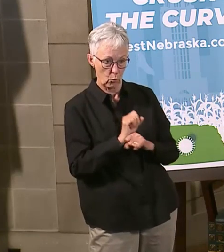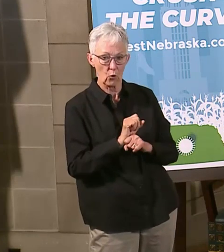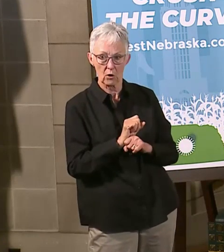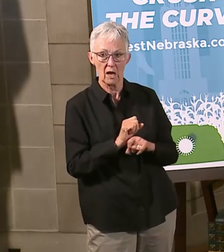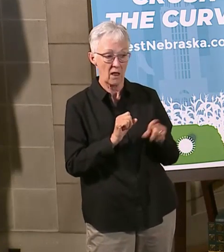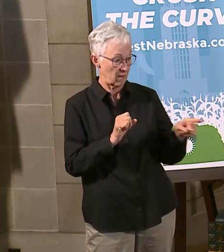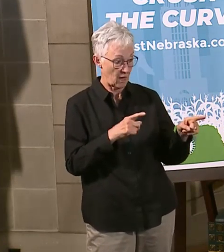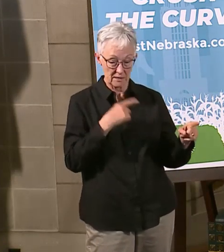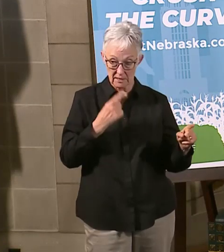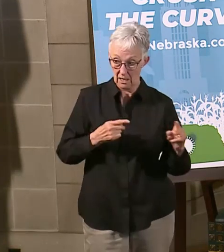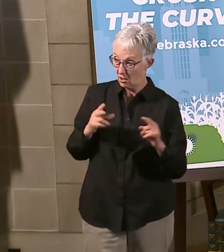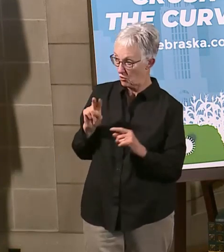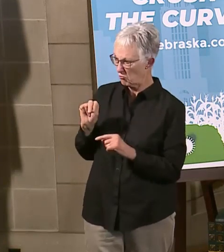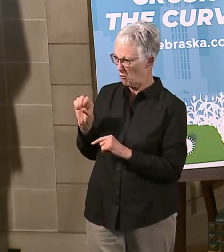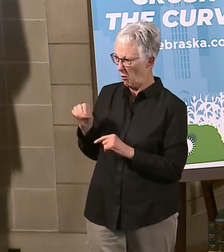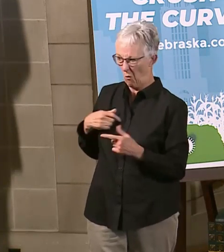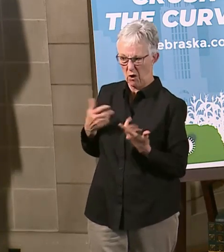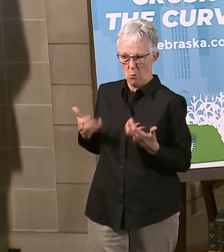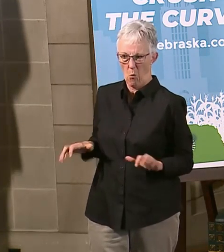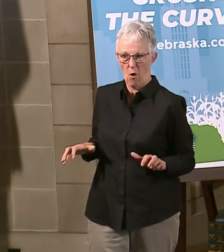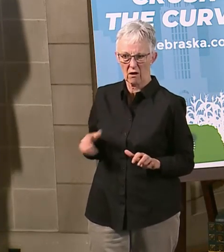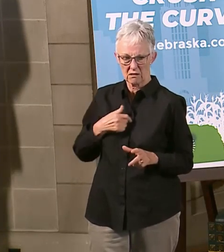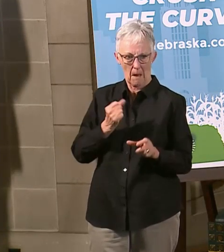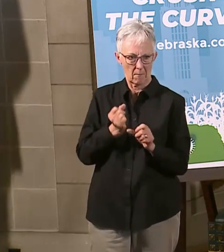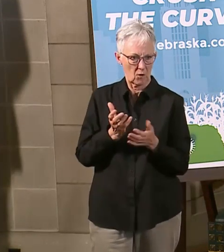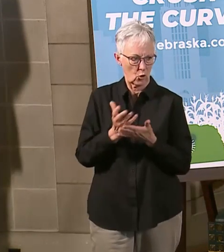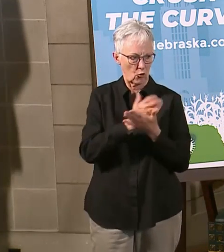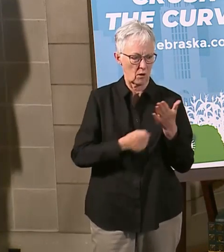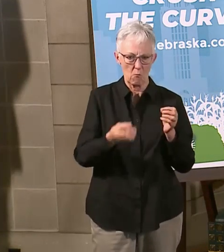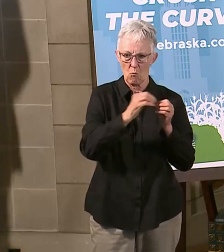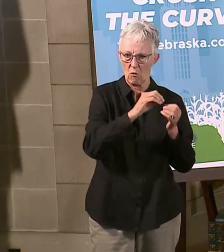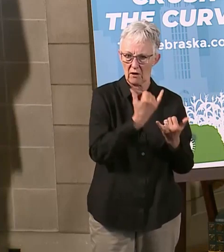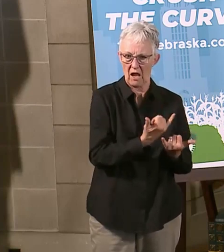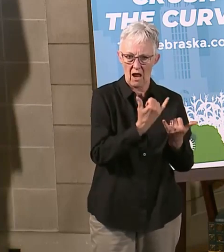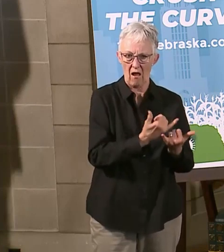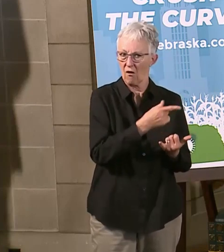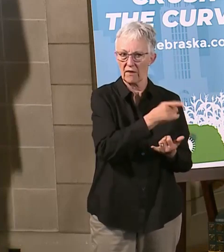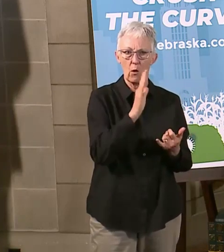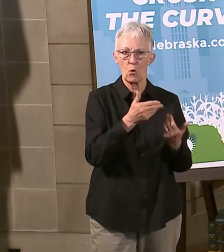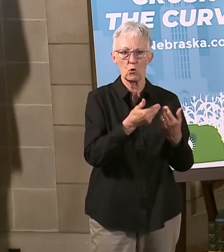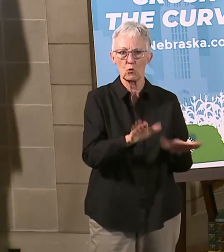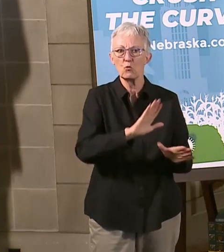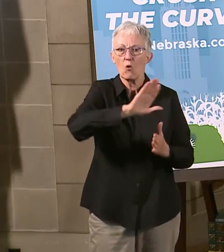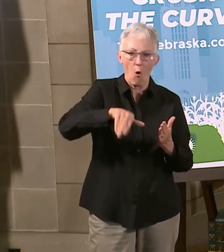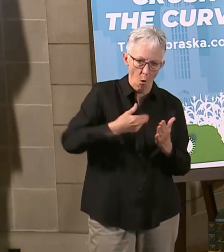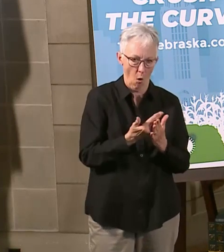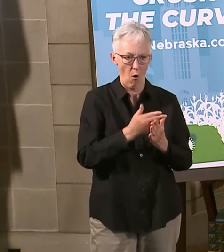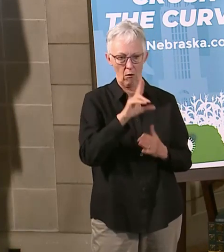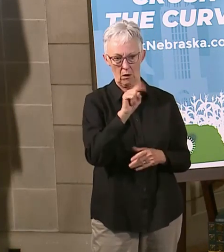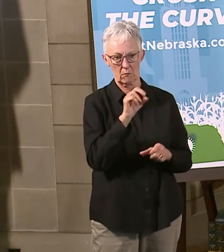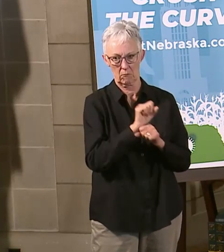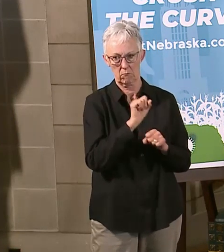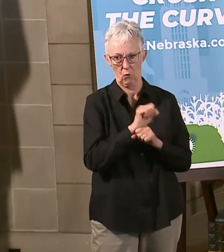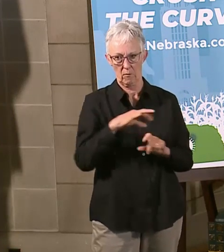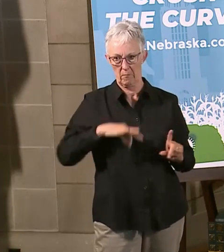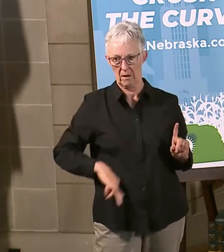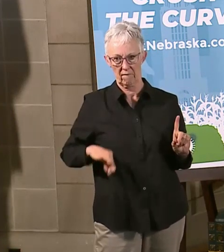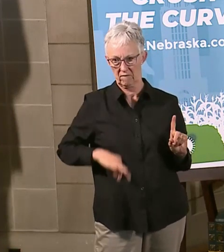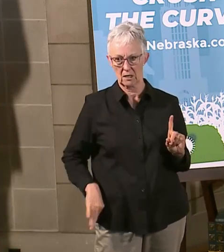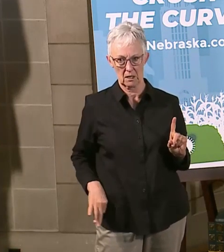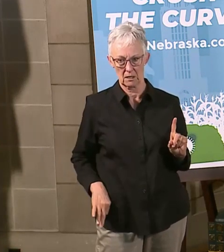a unique emergency that we've got here in our country. We want to help families be able to get through that emergency, but it's also not supposed to be that discouragement